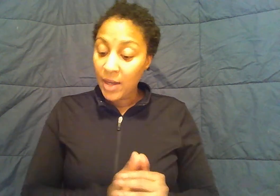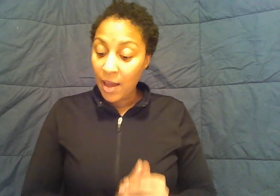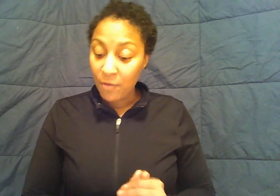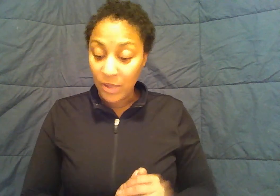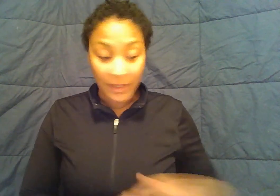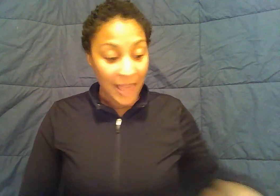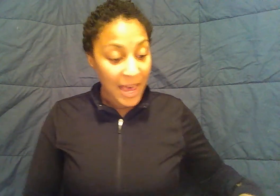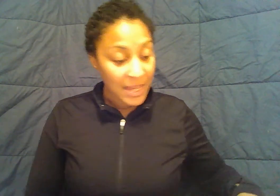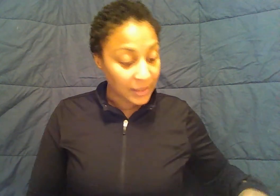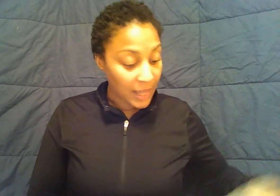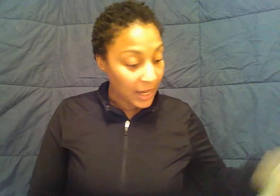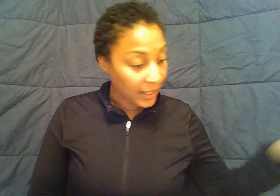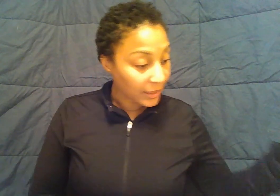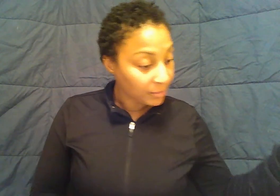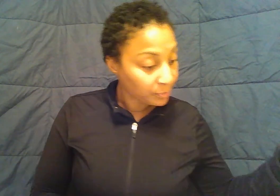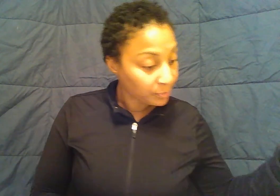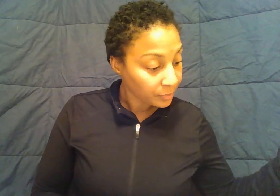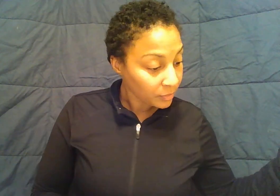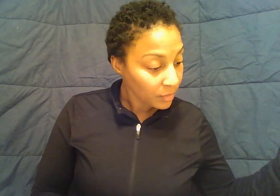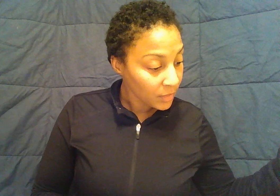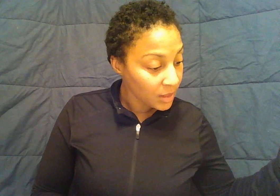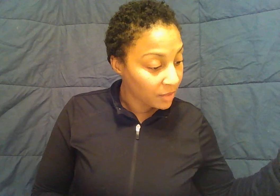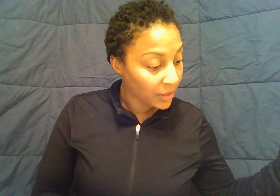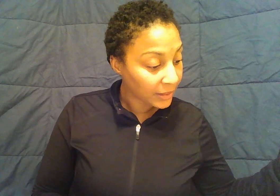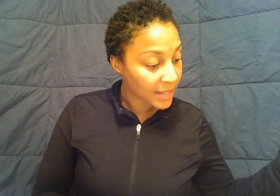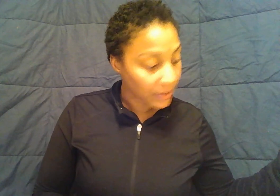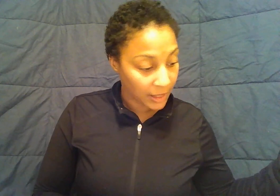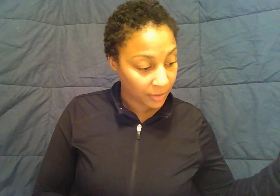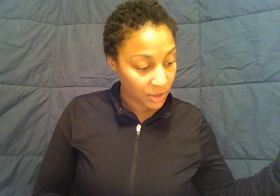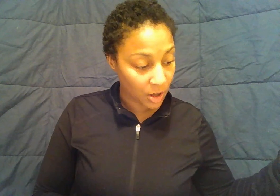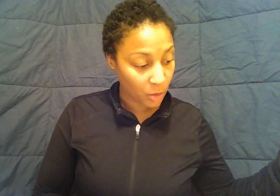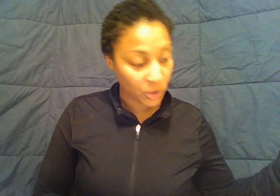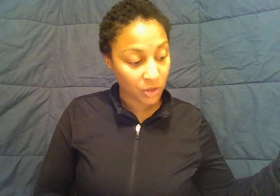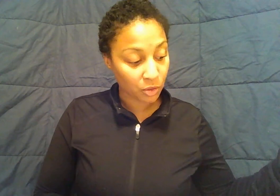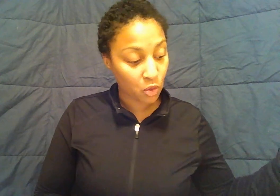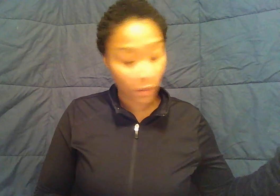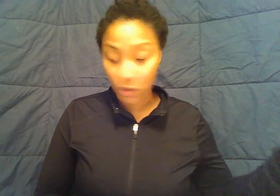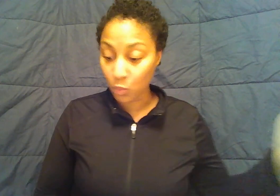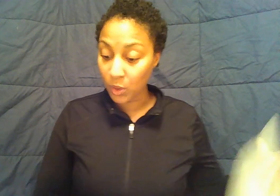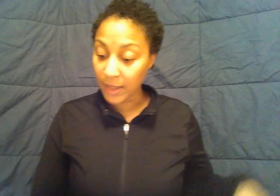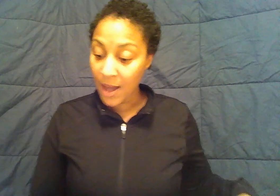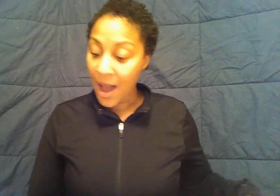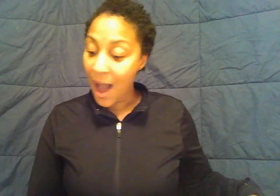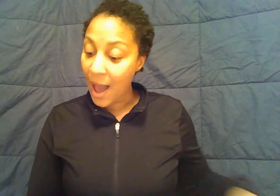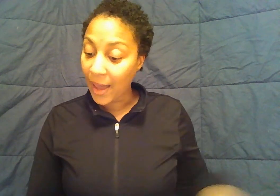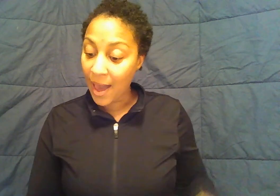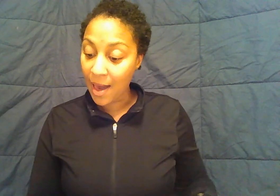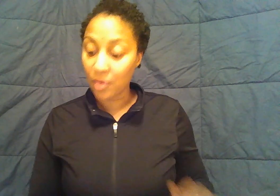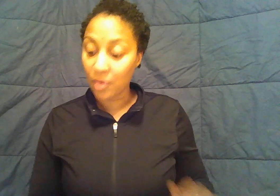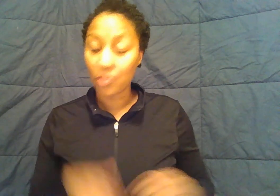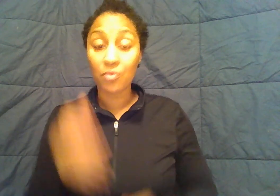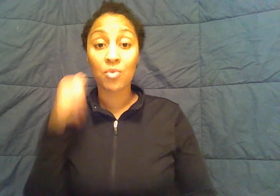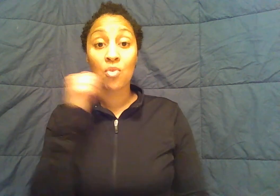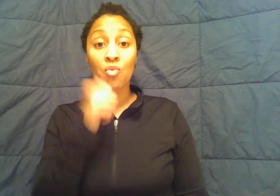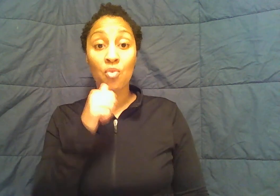And then I have for the last line, the very last line of the song, which is under chorus one, I have